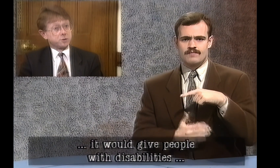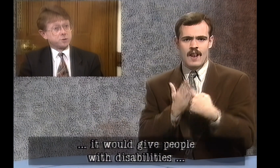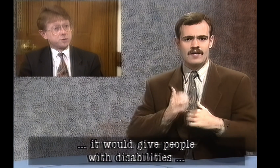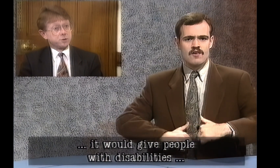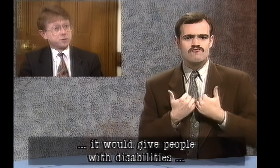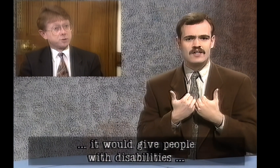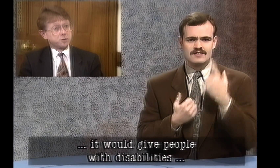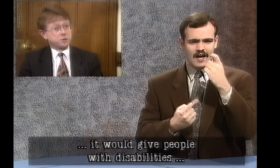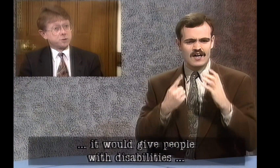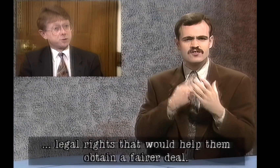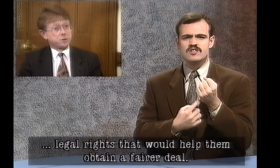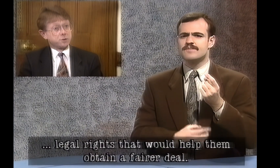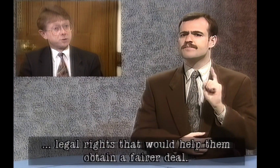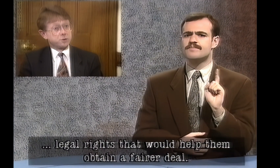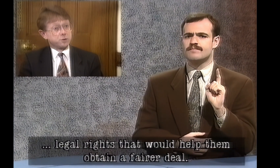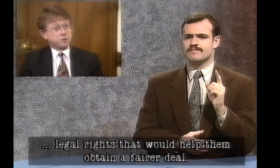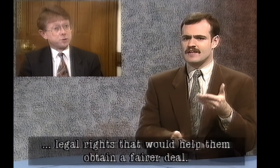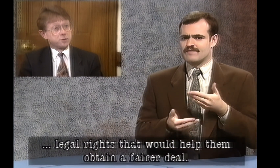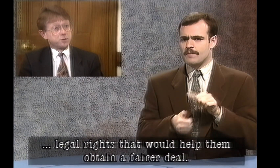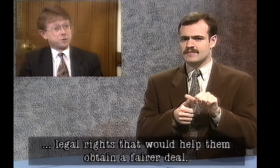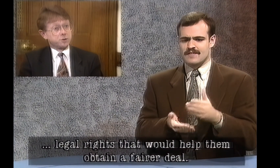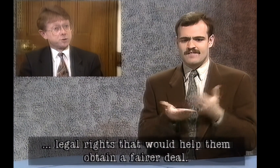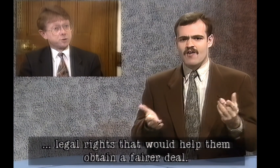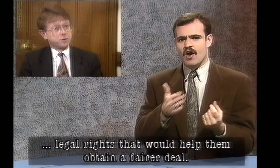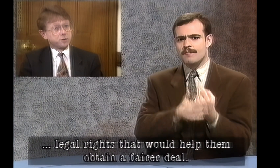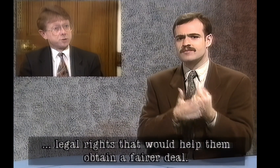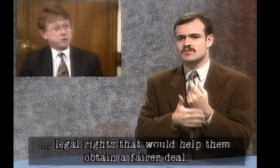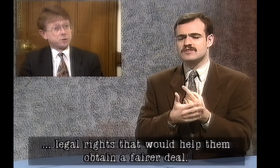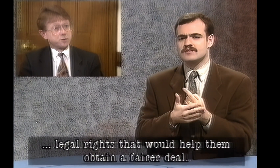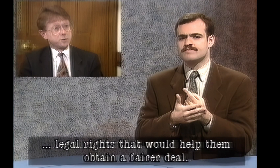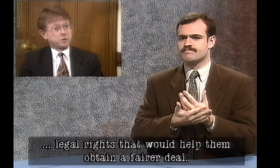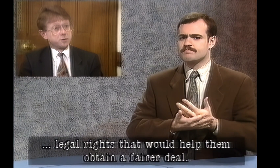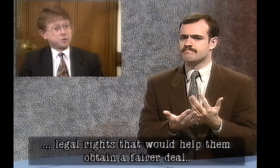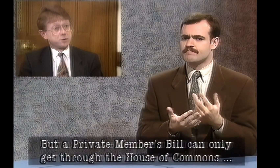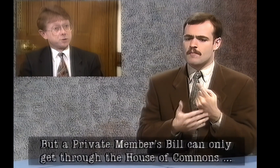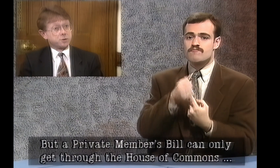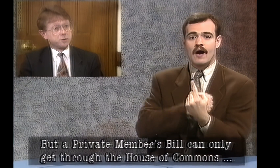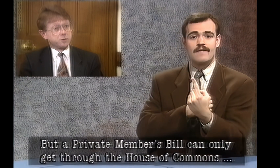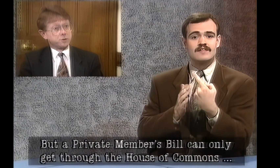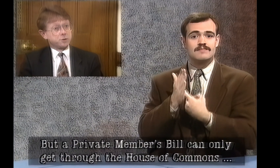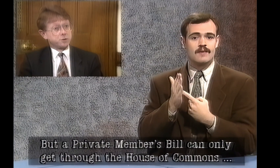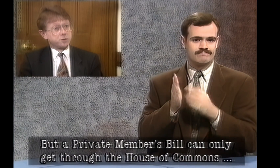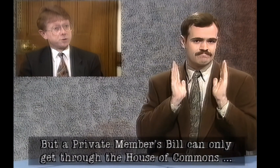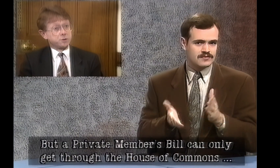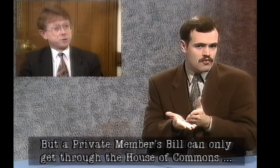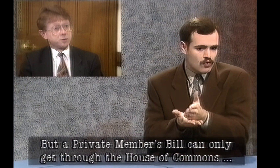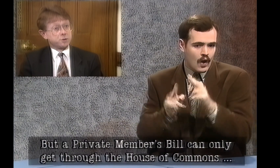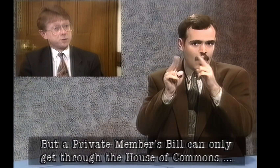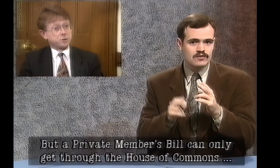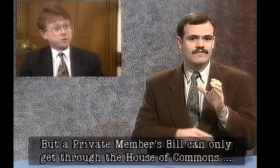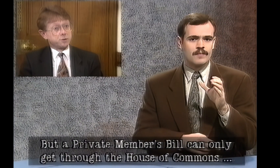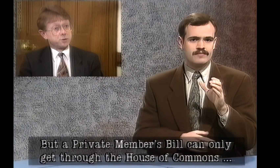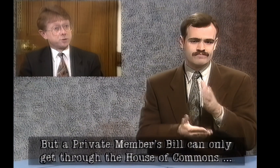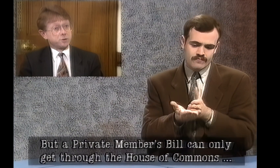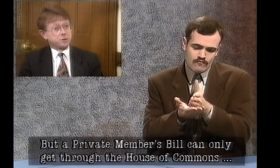give people with disabilities legal rights that would help them obtain a fairer deal. But a private member's bill can only get